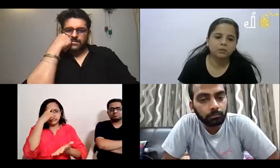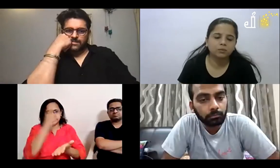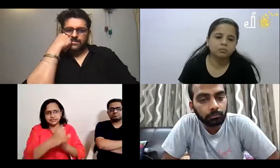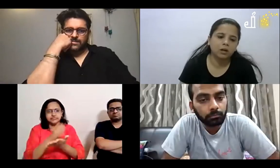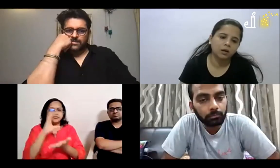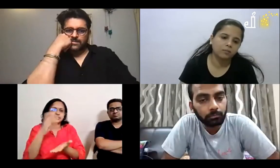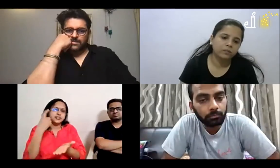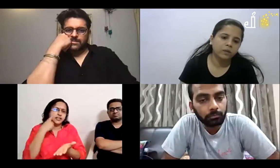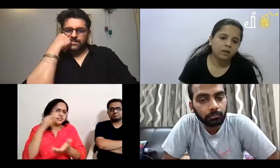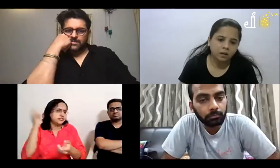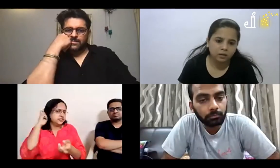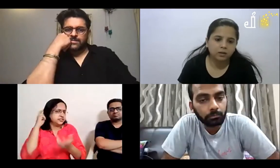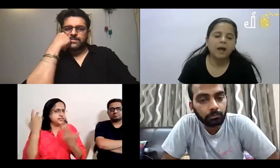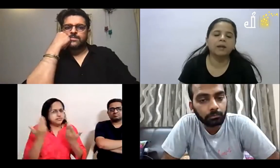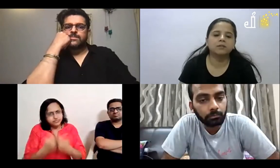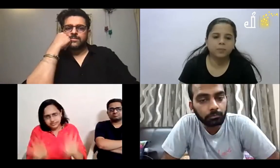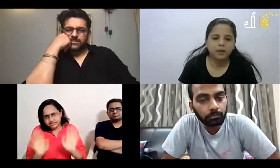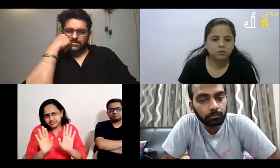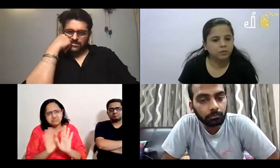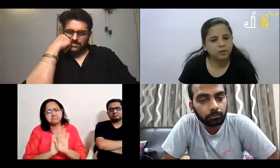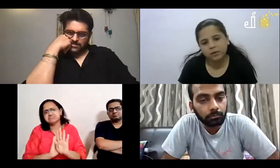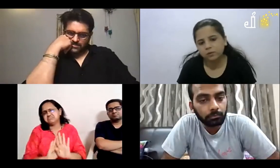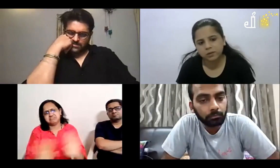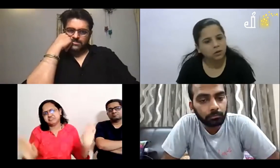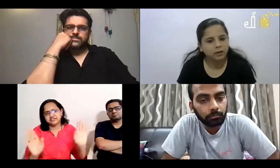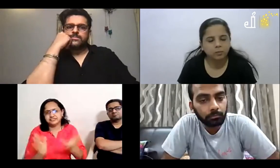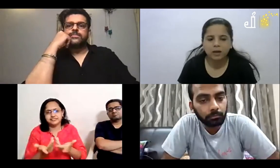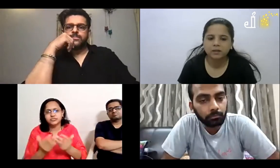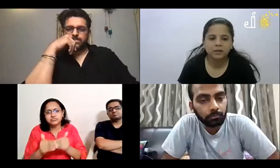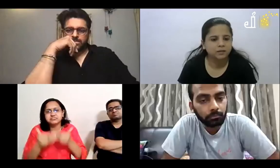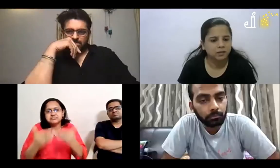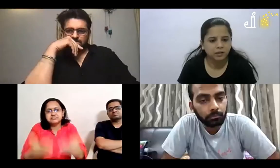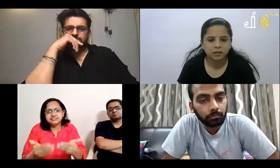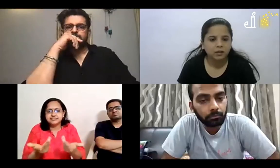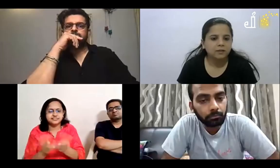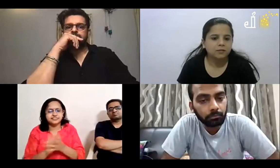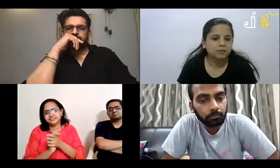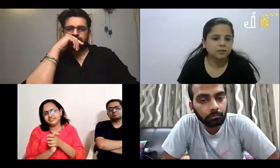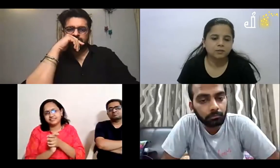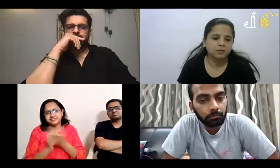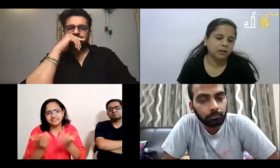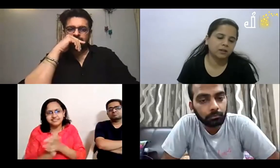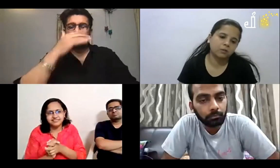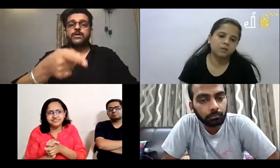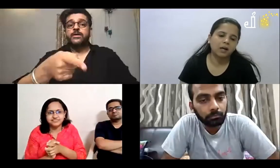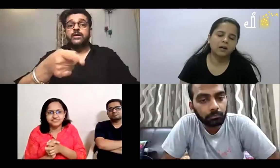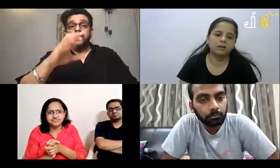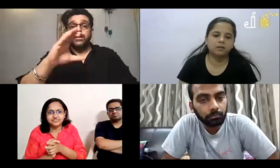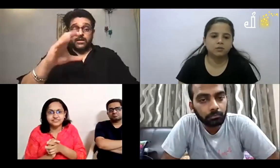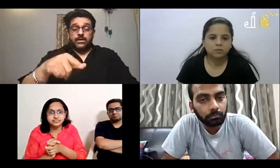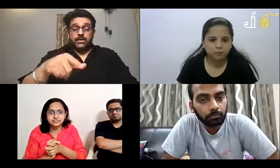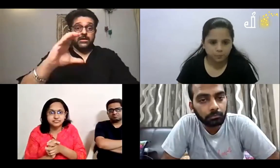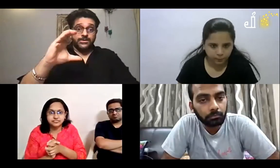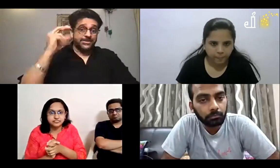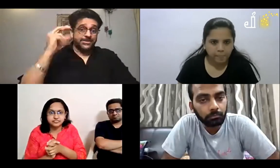child to hear and speak. So we went for the cochlear implant, and it's done. So yeah, that was our